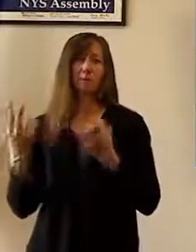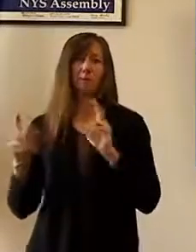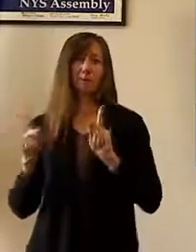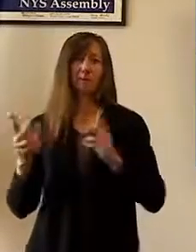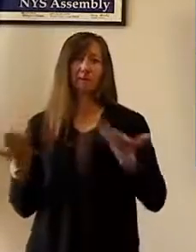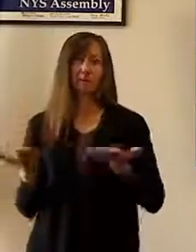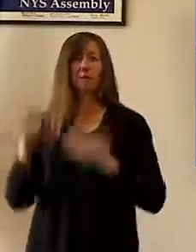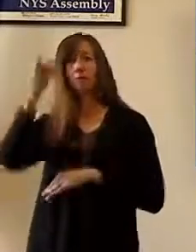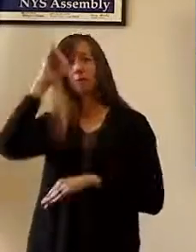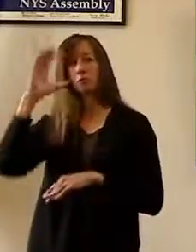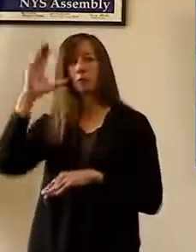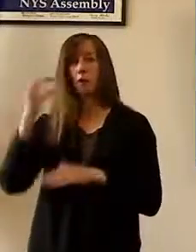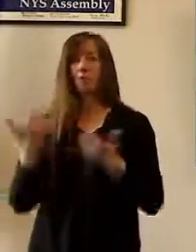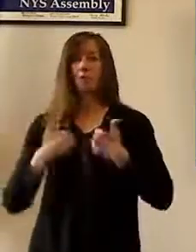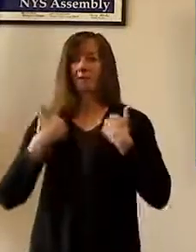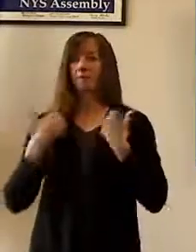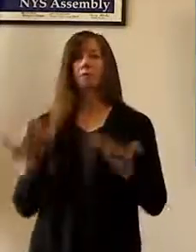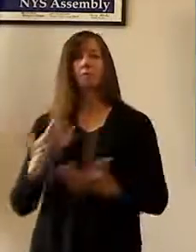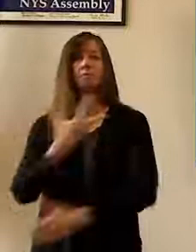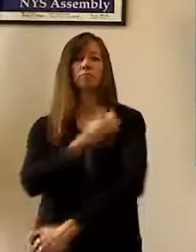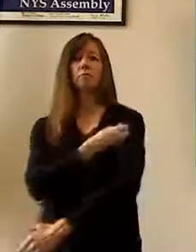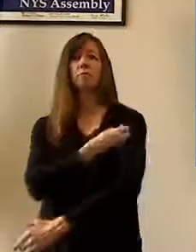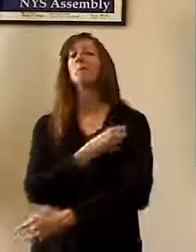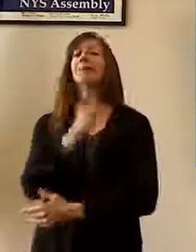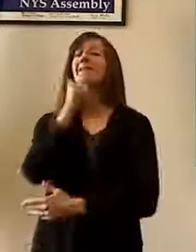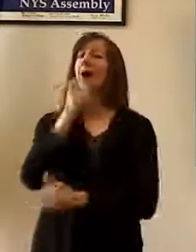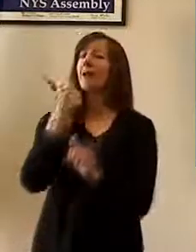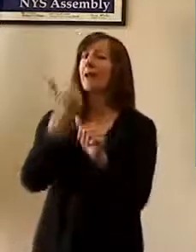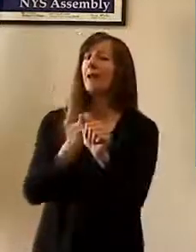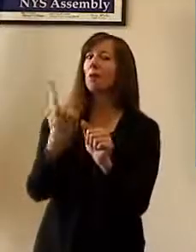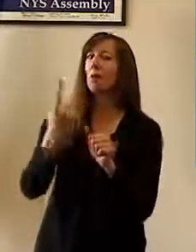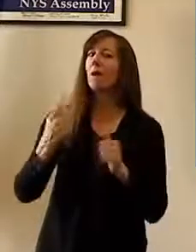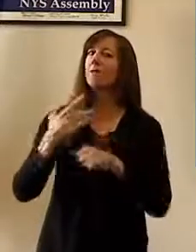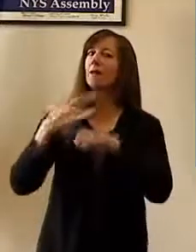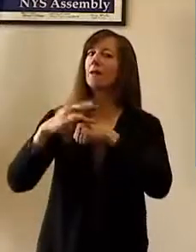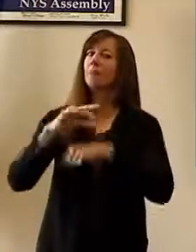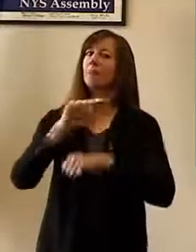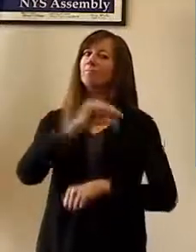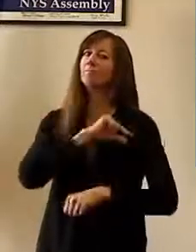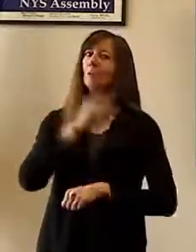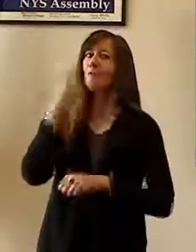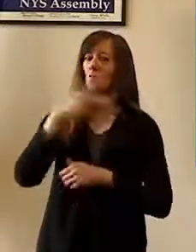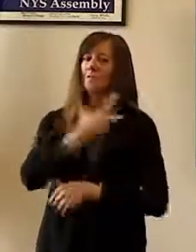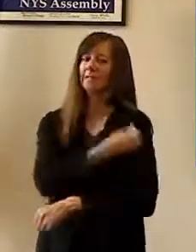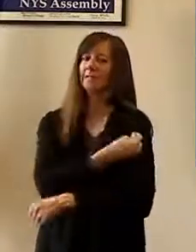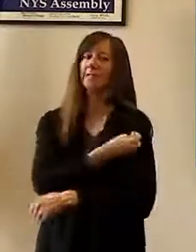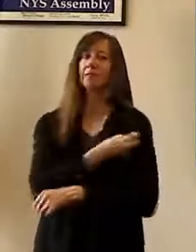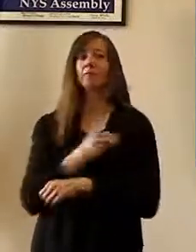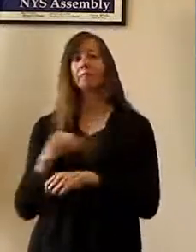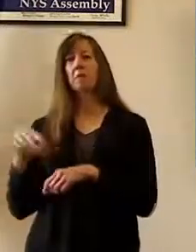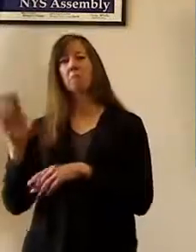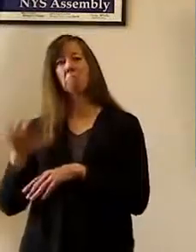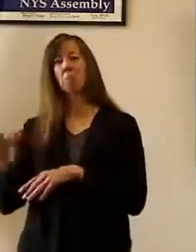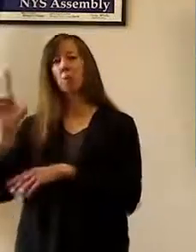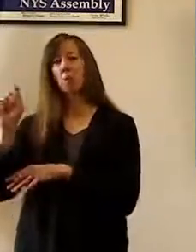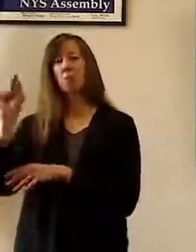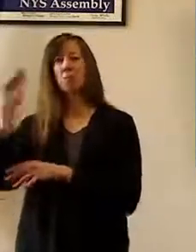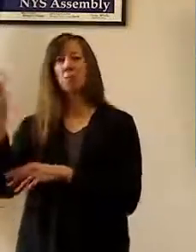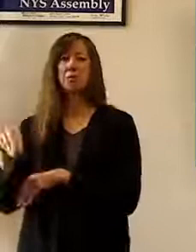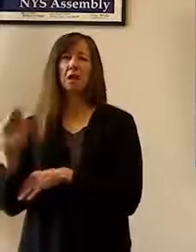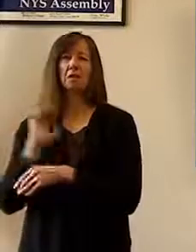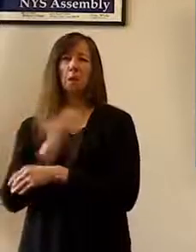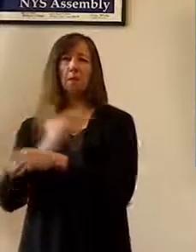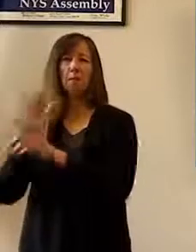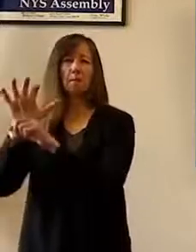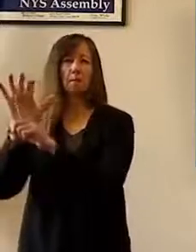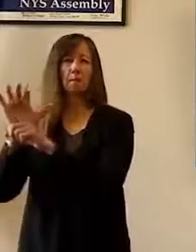in mind that not every resident is eligible for the vaccine. About 20 to 25% of our population is 16 years of age or younger,